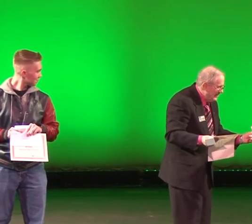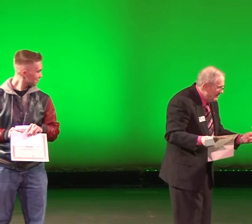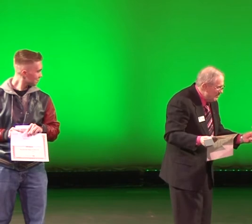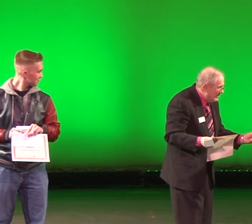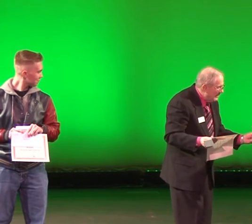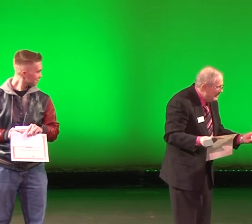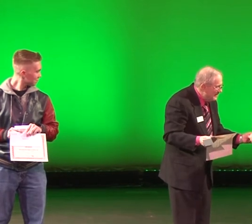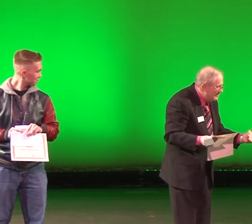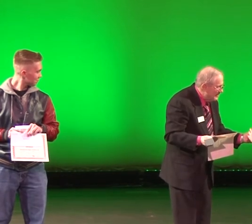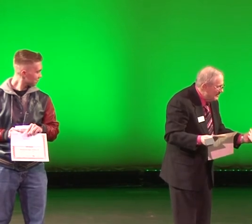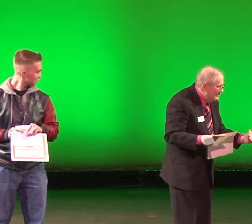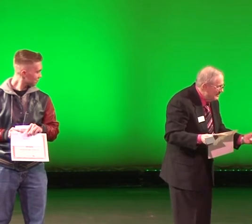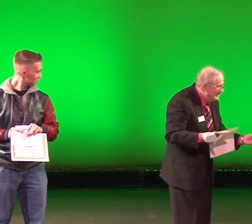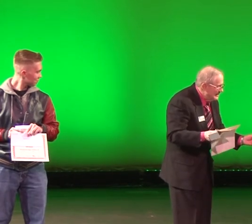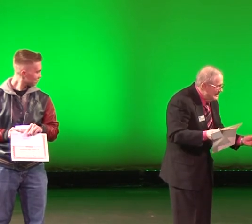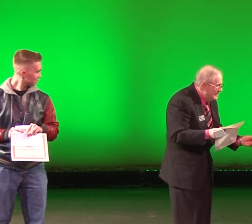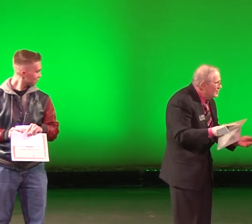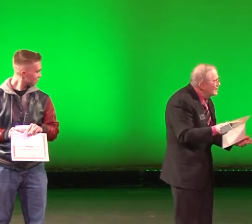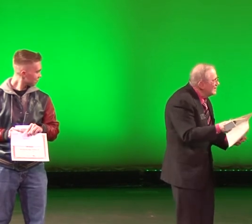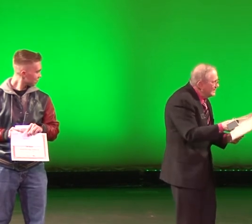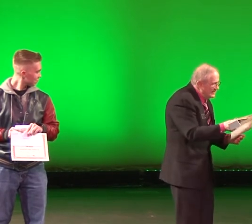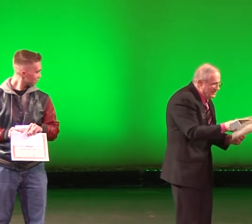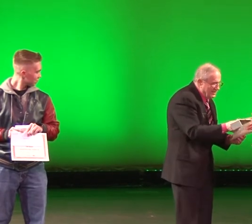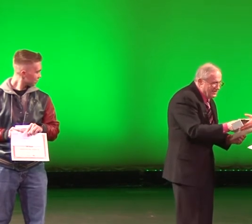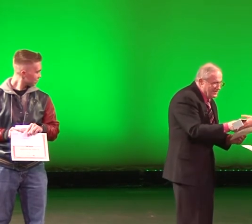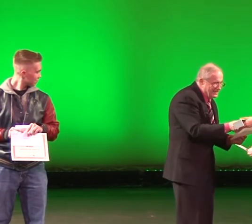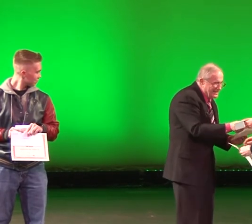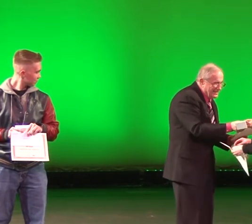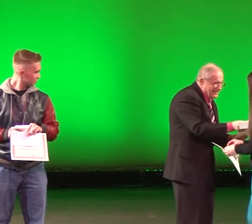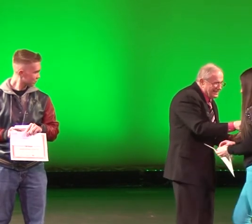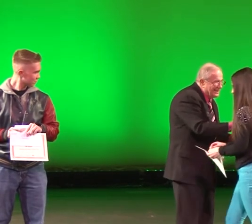From New England Christian Academy, Jillian Braga.